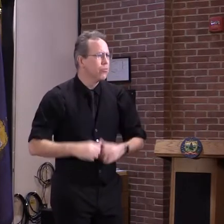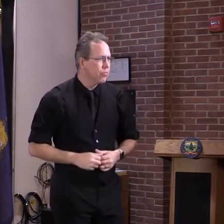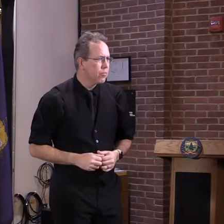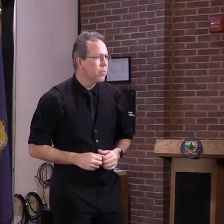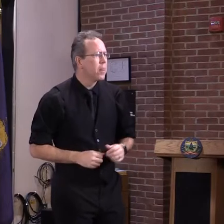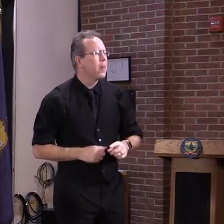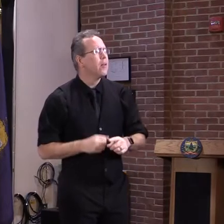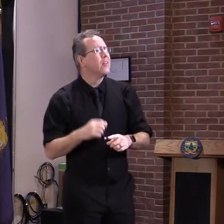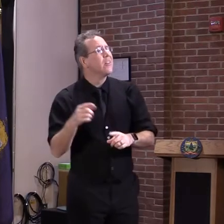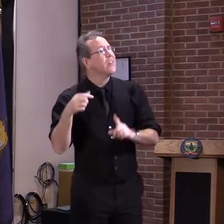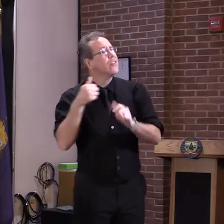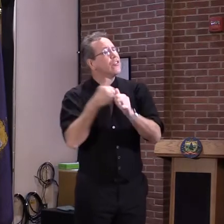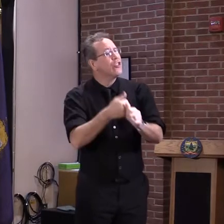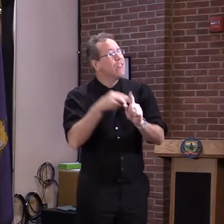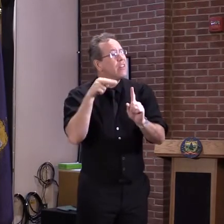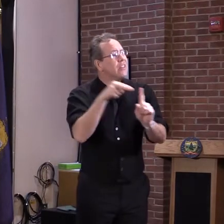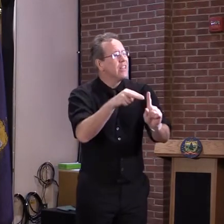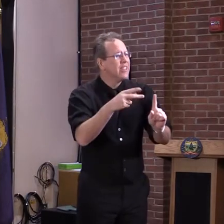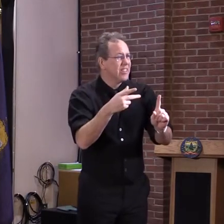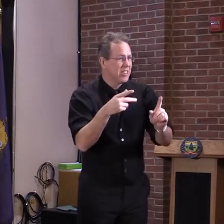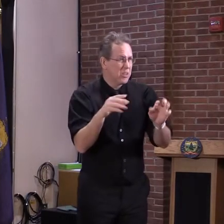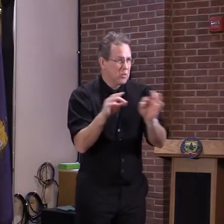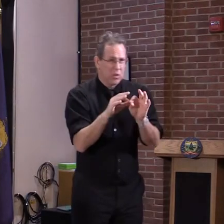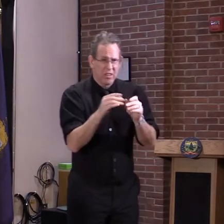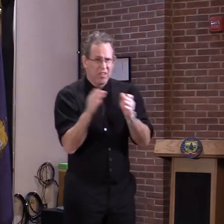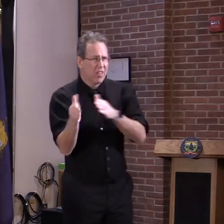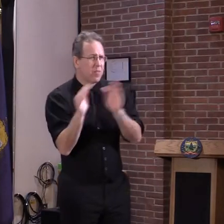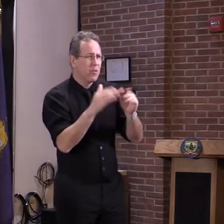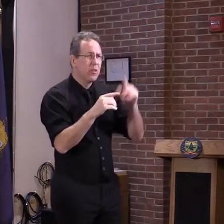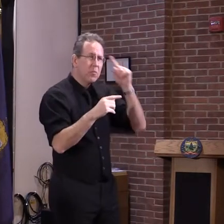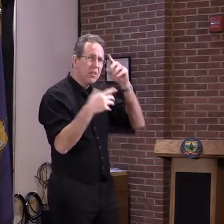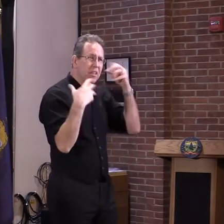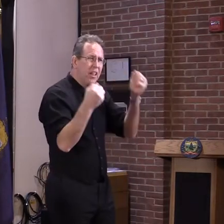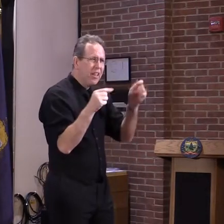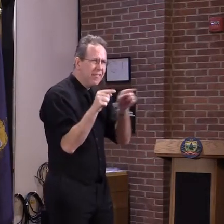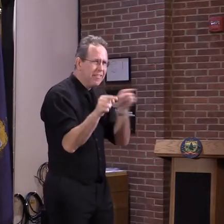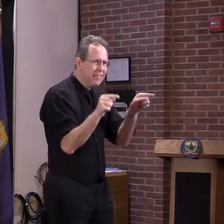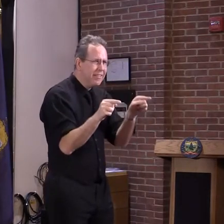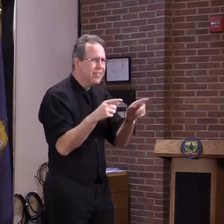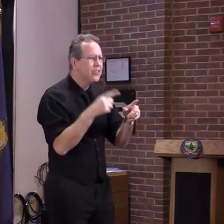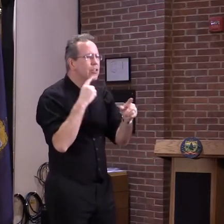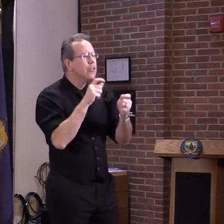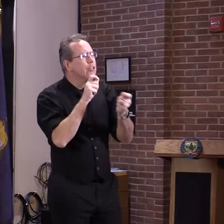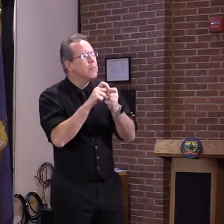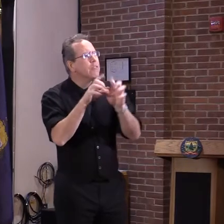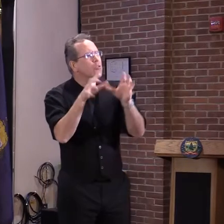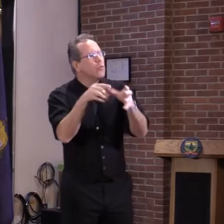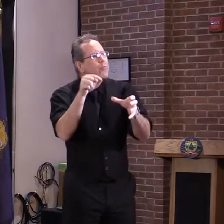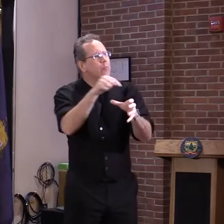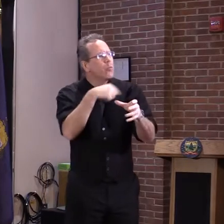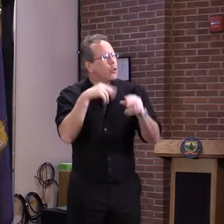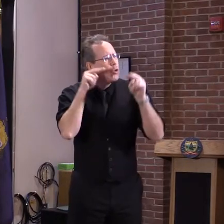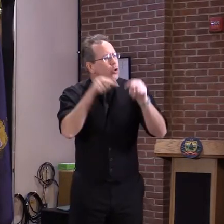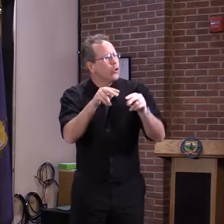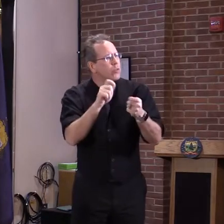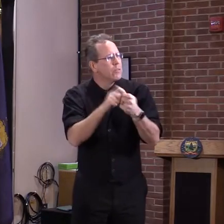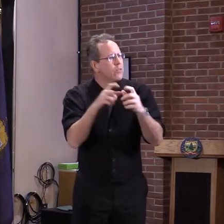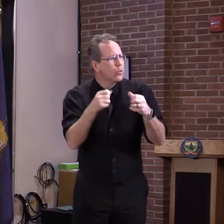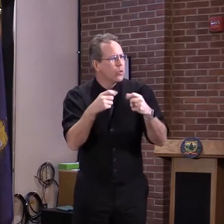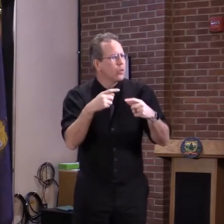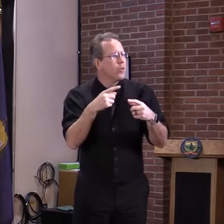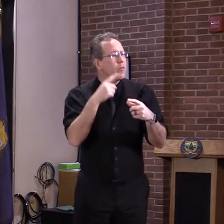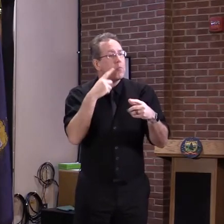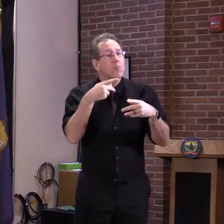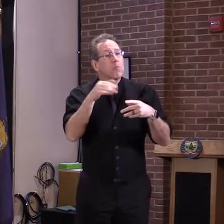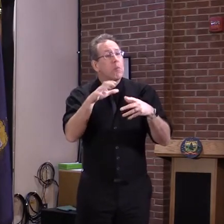person, really means a focus on certain populations. So again, we think of populations. Once upon